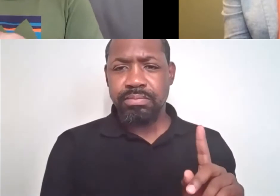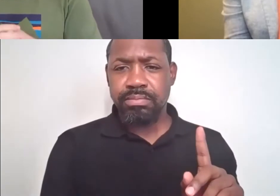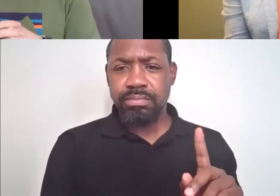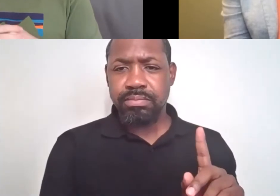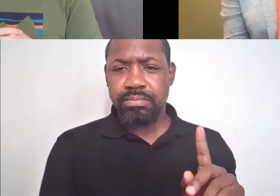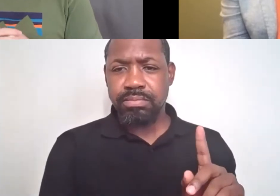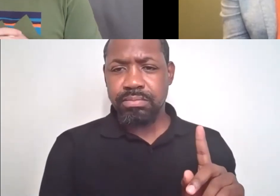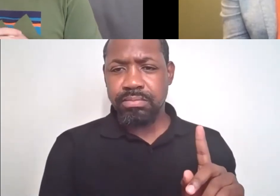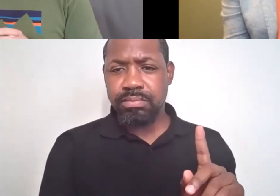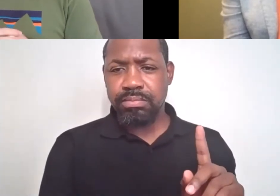Ernest?